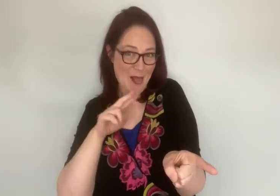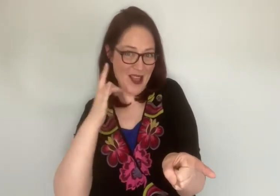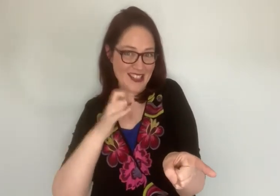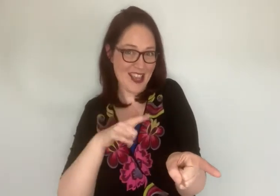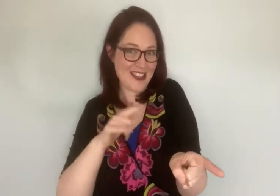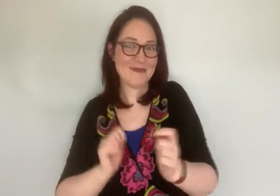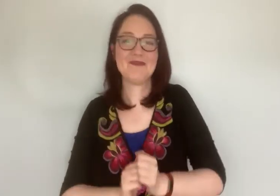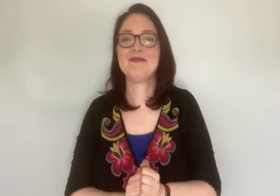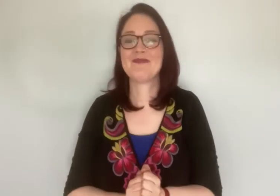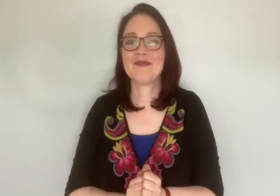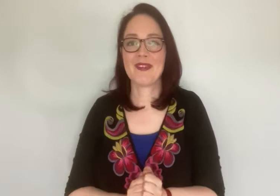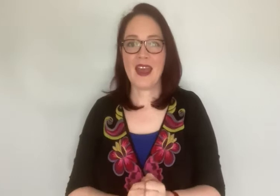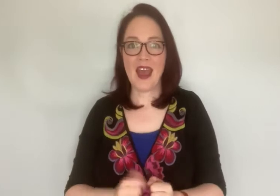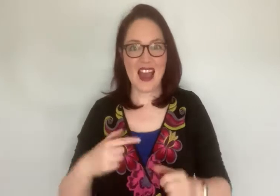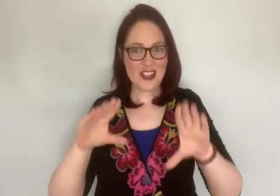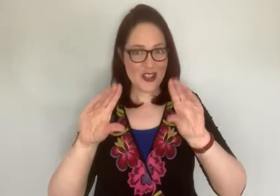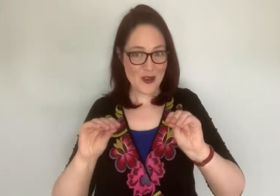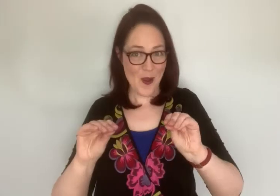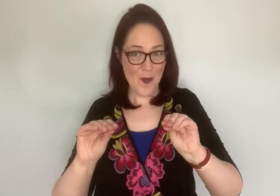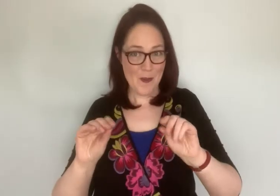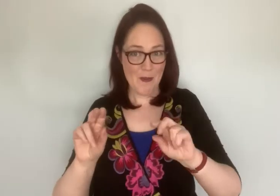do more. So